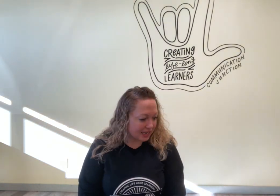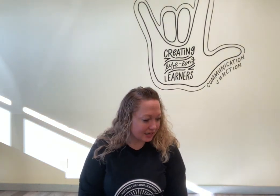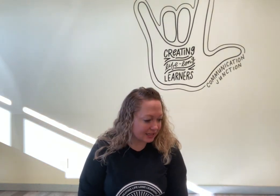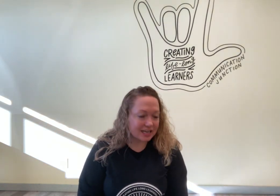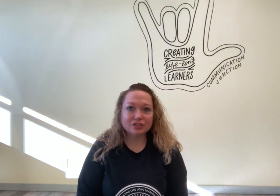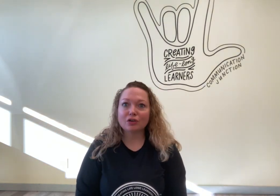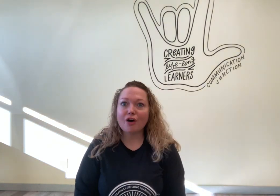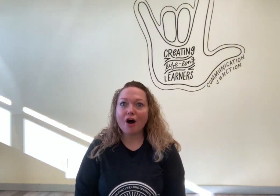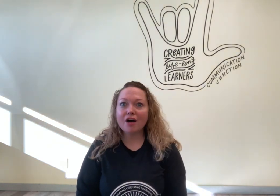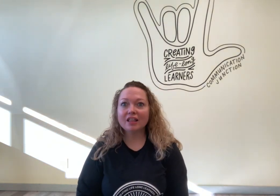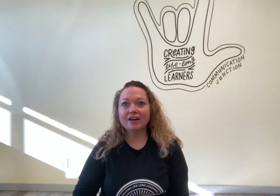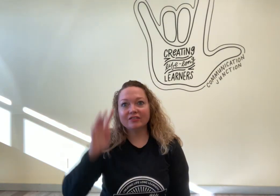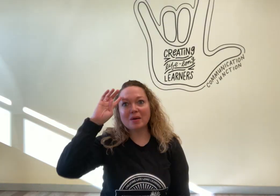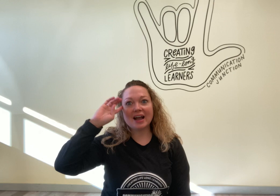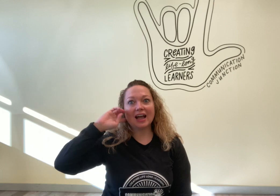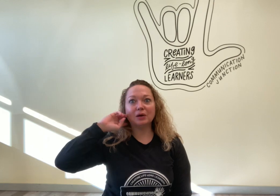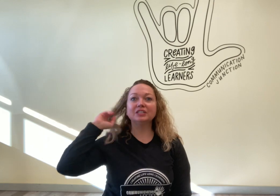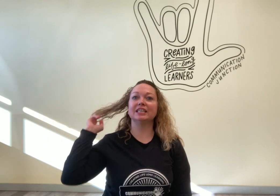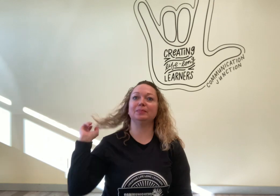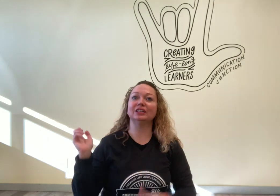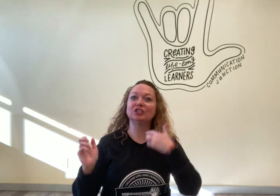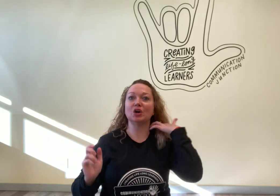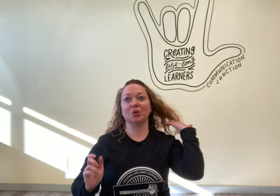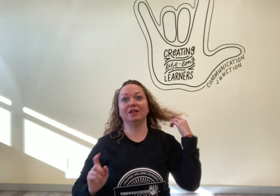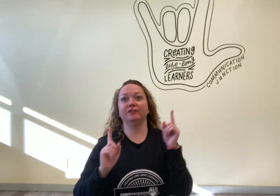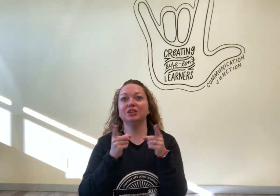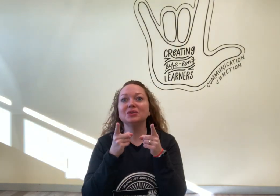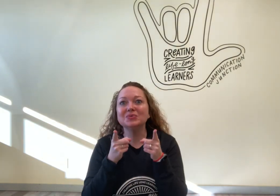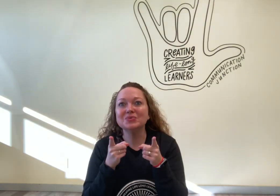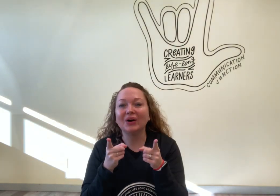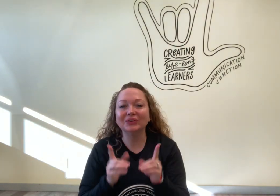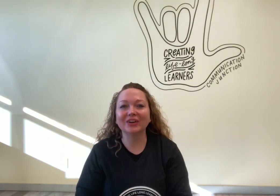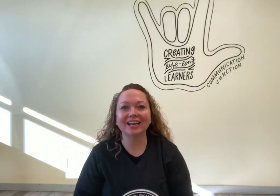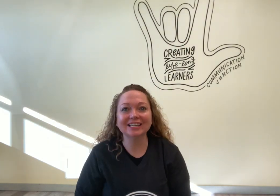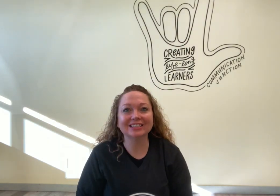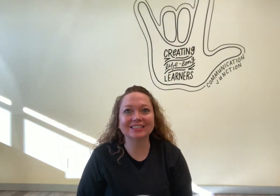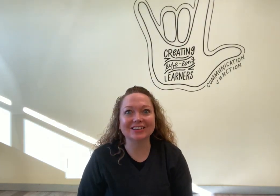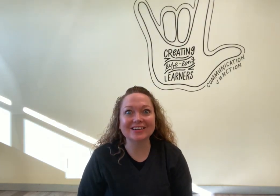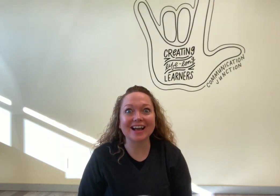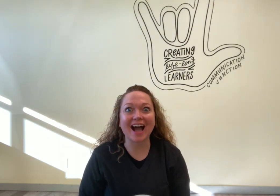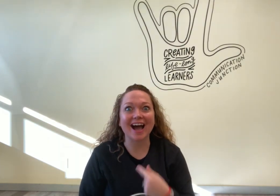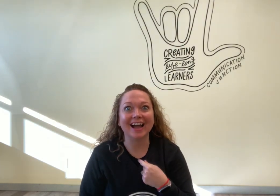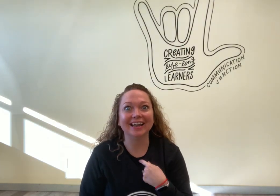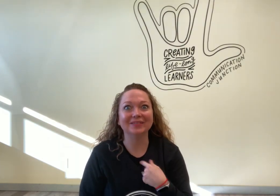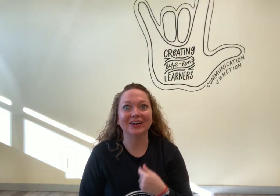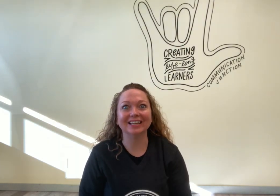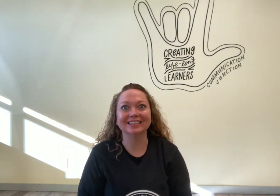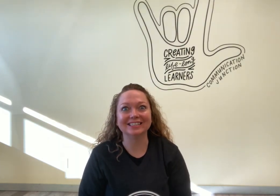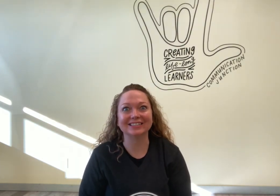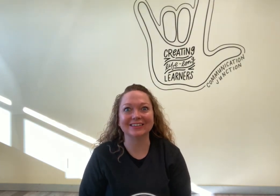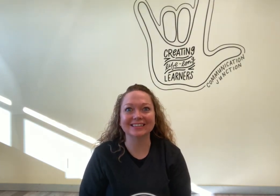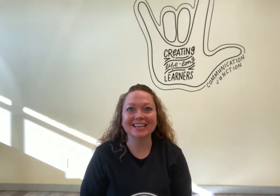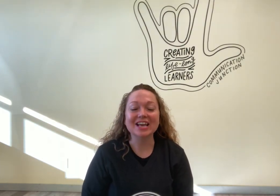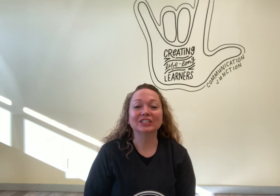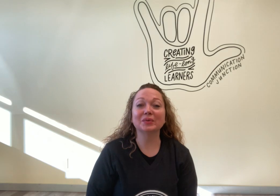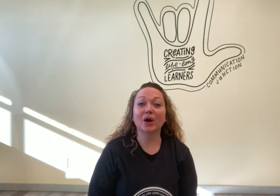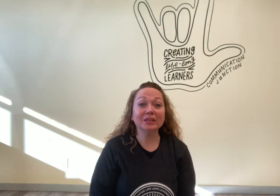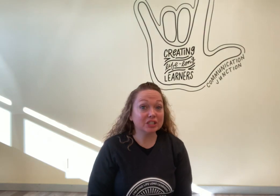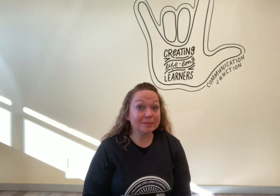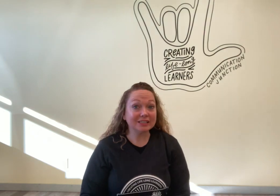that is all of my housekeeping. So if you are ready to start, I am ready to start. So we always start by singing